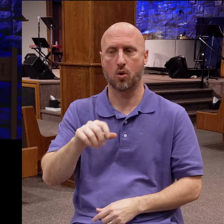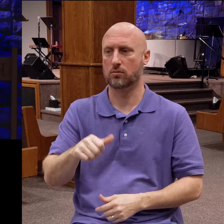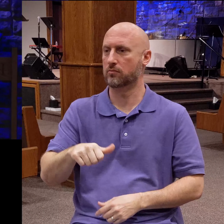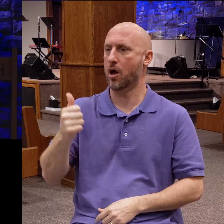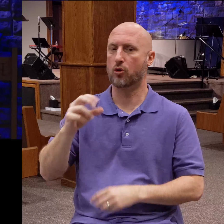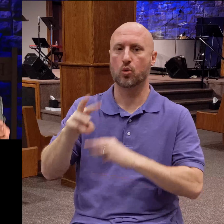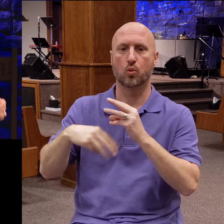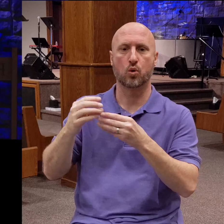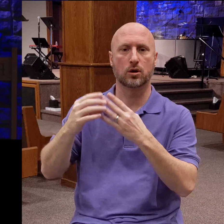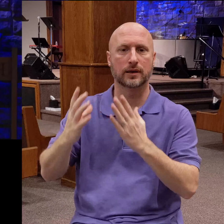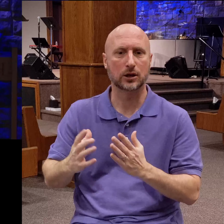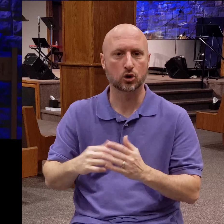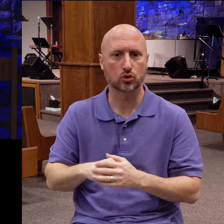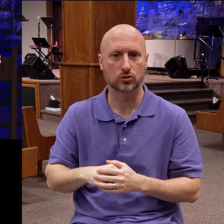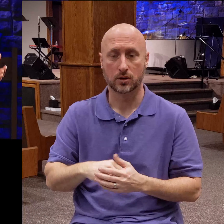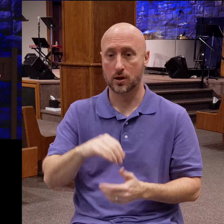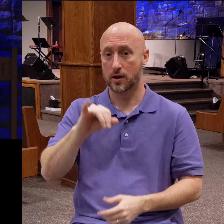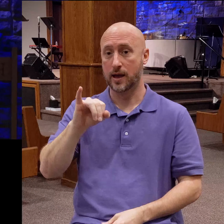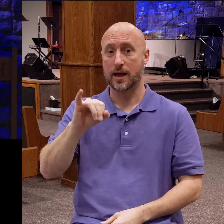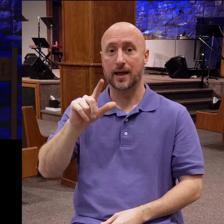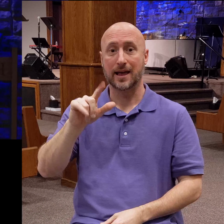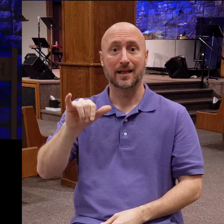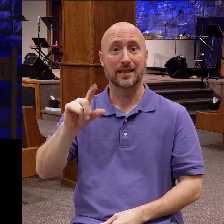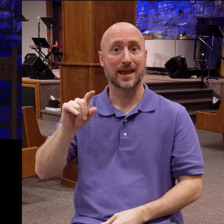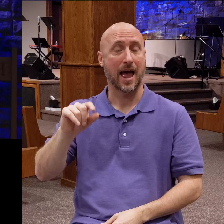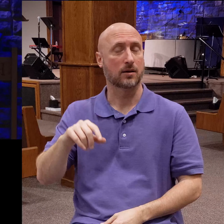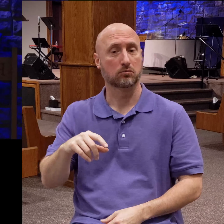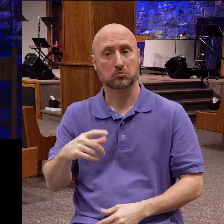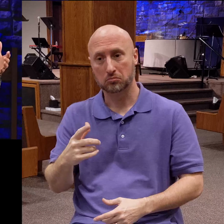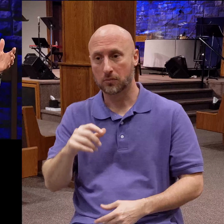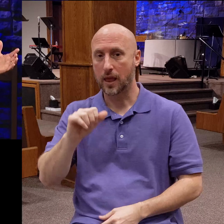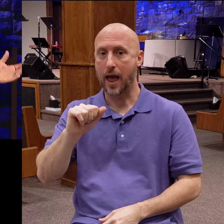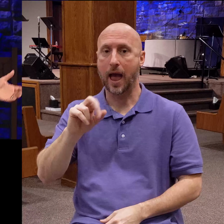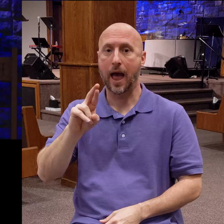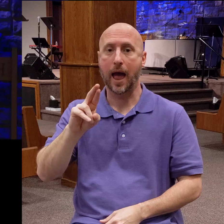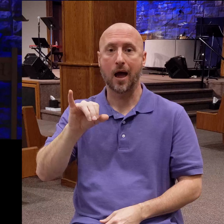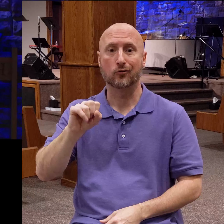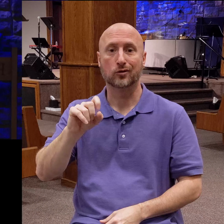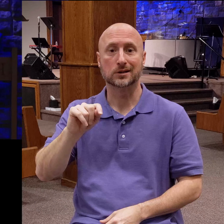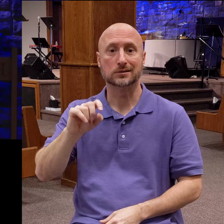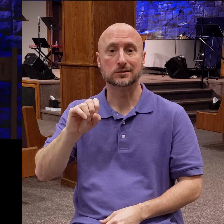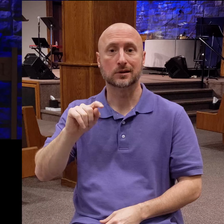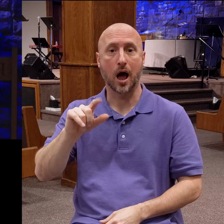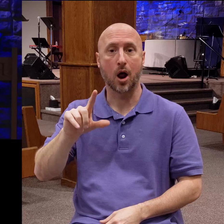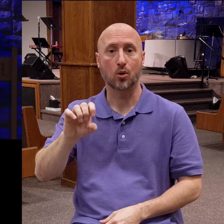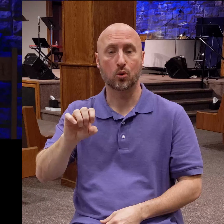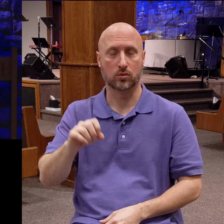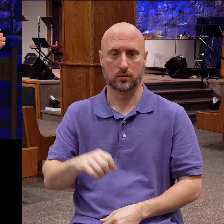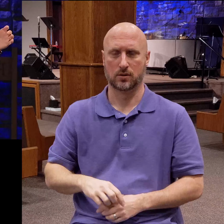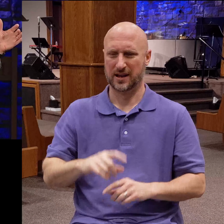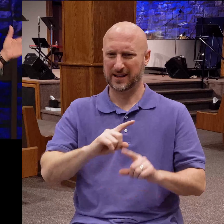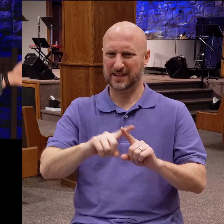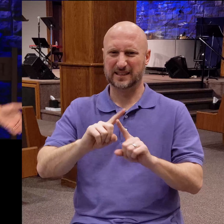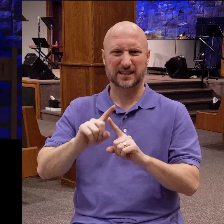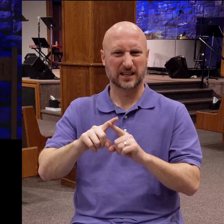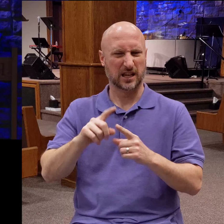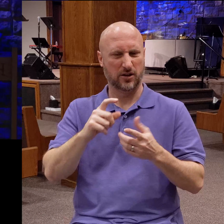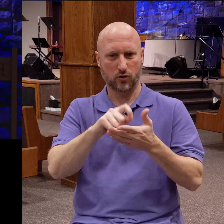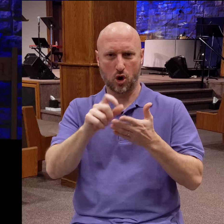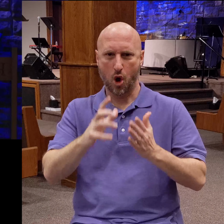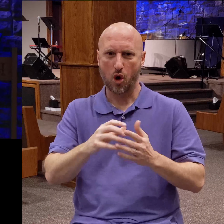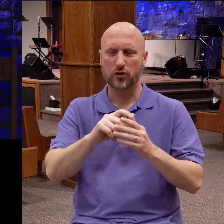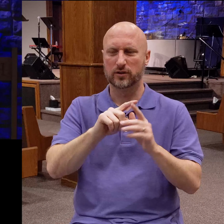world leaders, you know, the things, the Iliad, the things that, you know, Aristotle wrote. You think of the volumes and volumes and